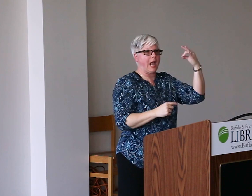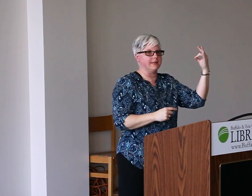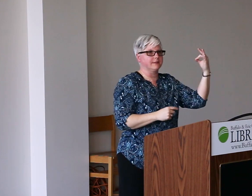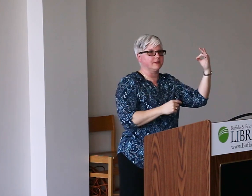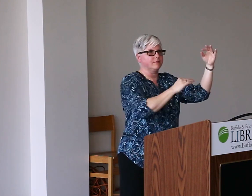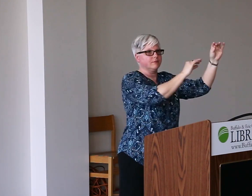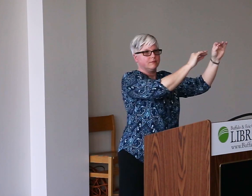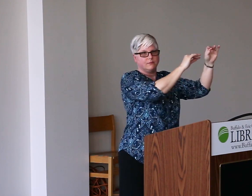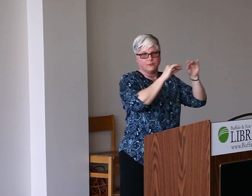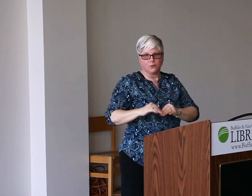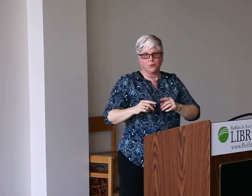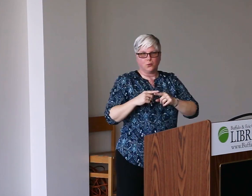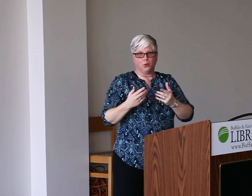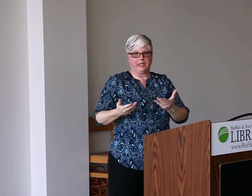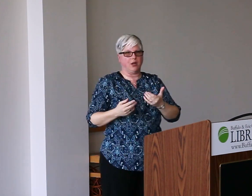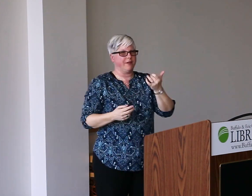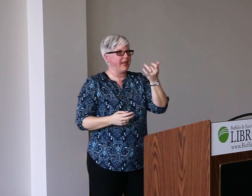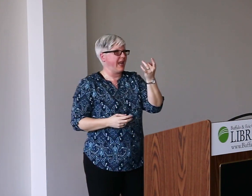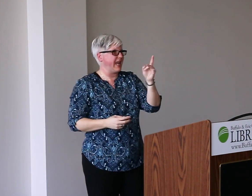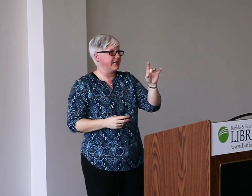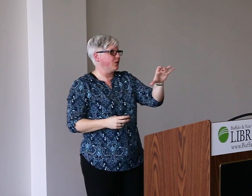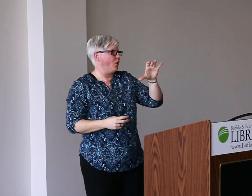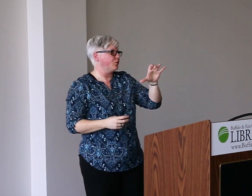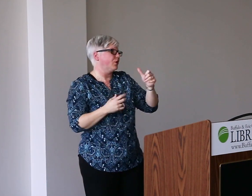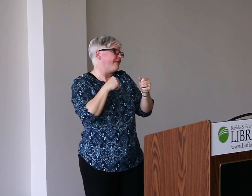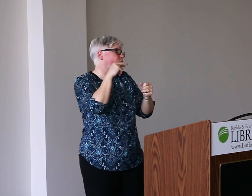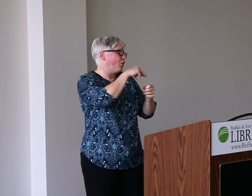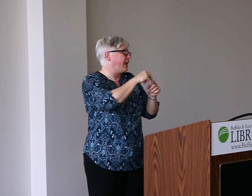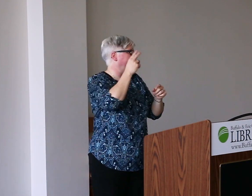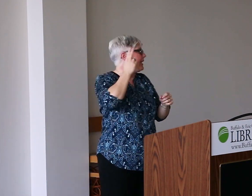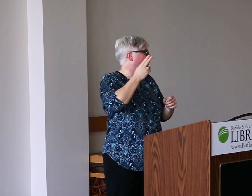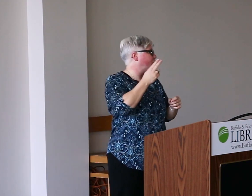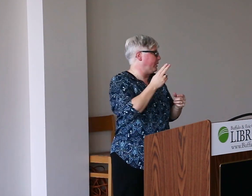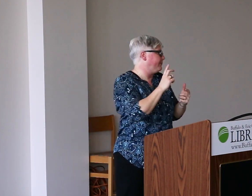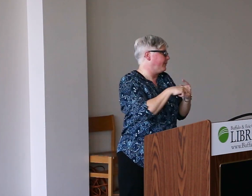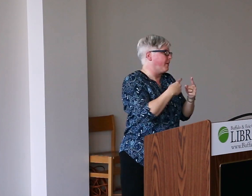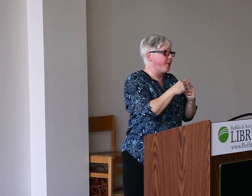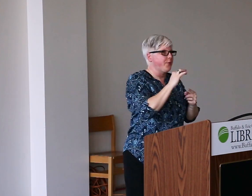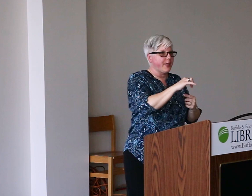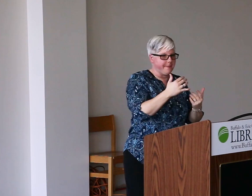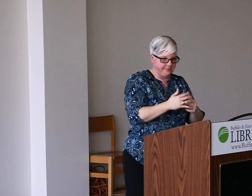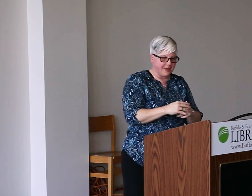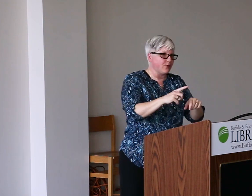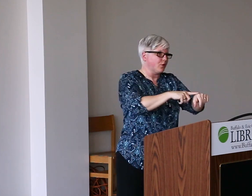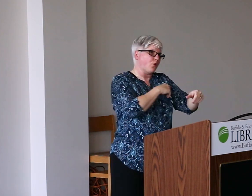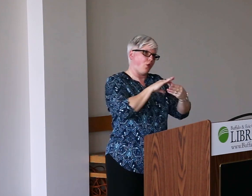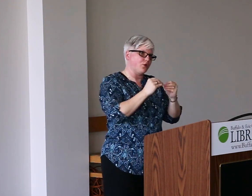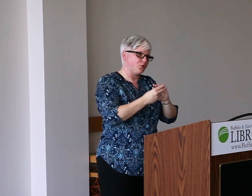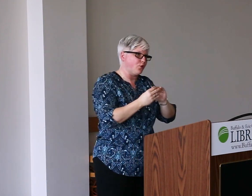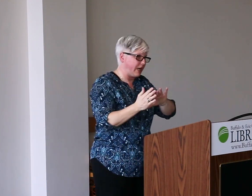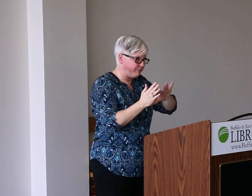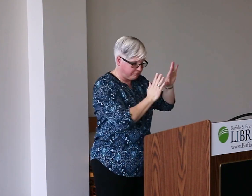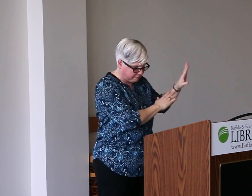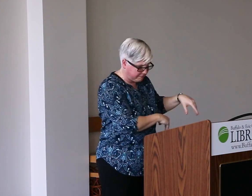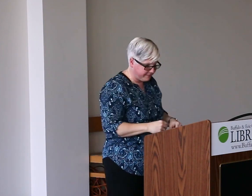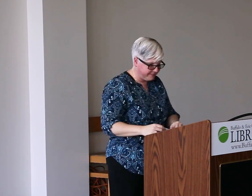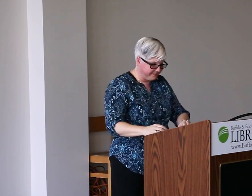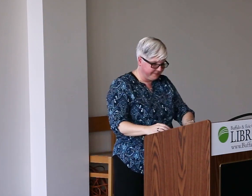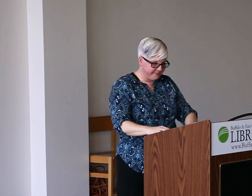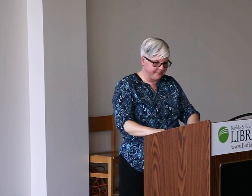And that their sign, or the sign language, comes from France, that was moved here from about the 1800s. A little history. That's a really long story, though.